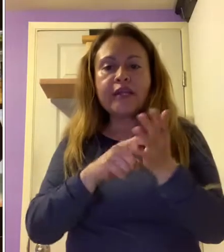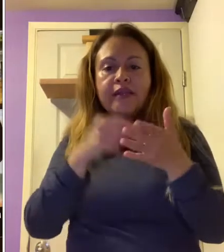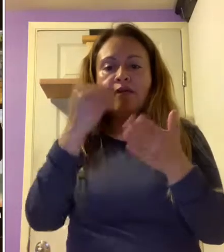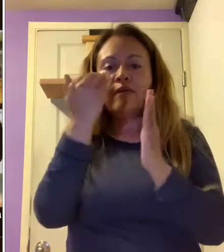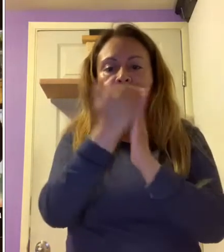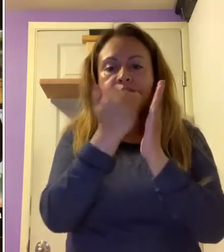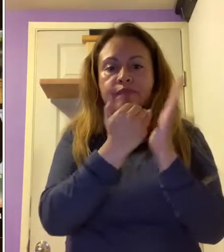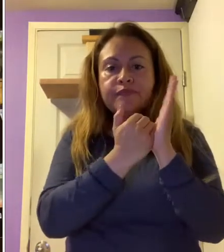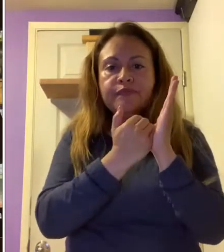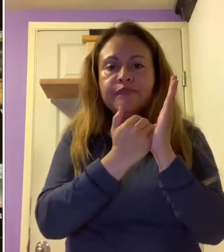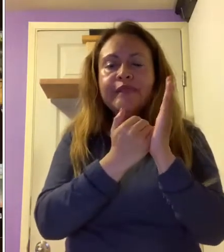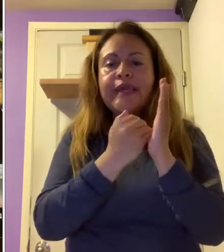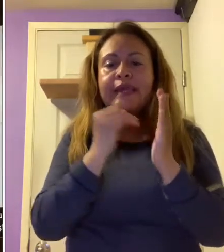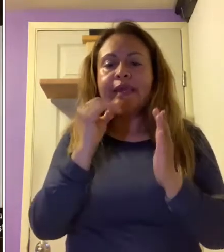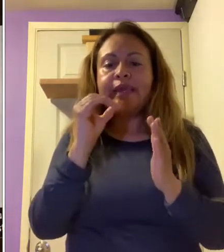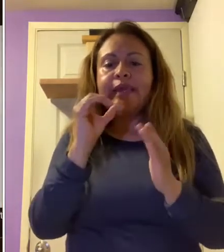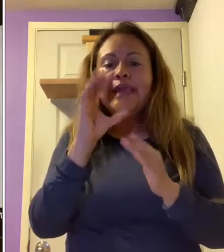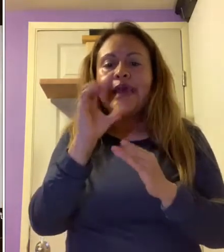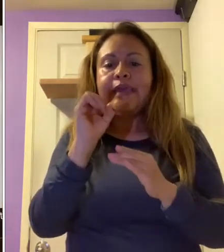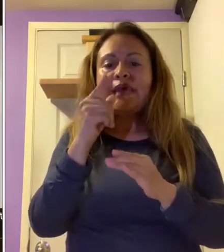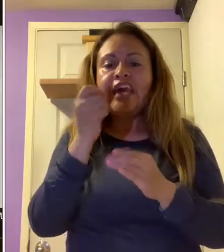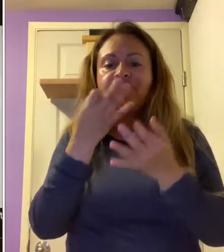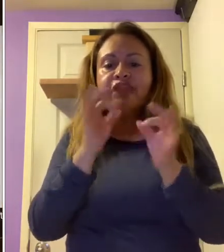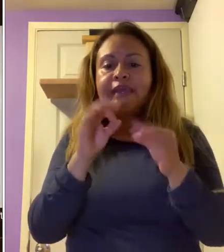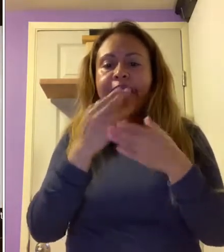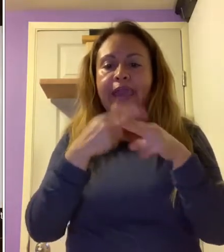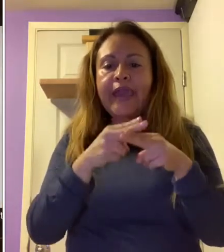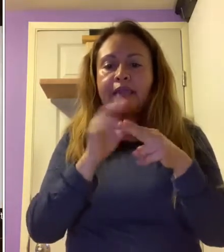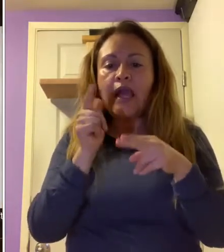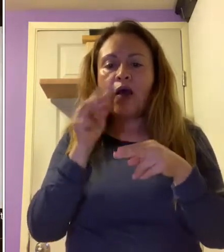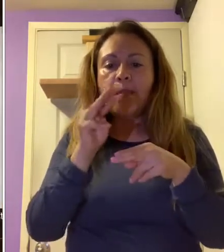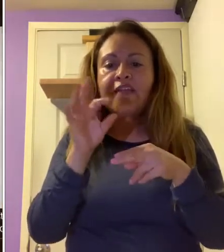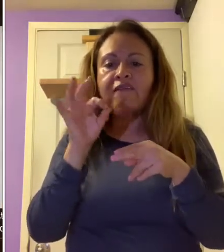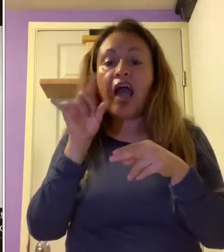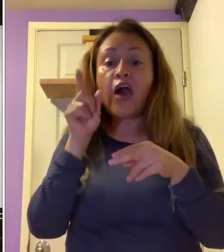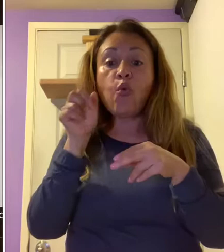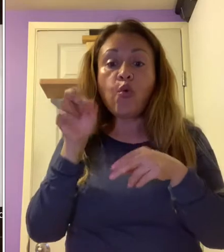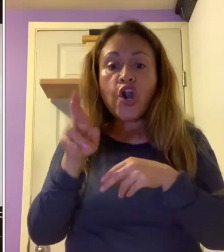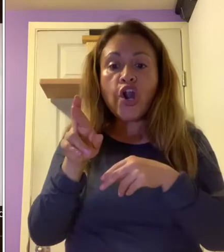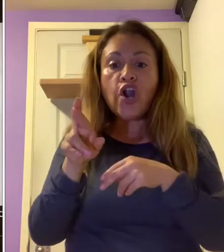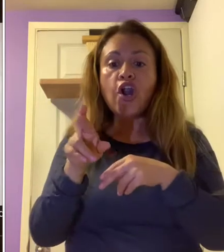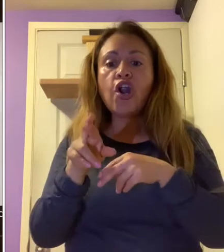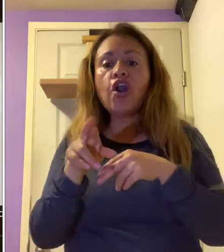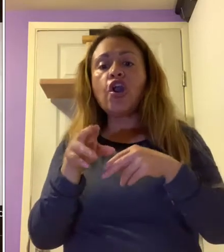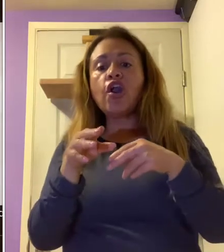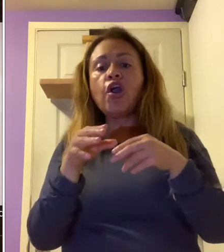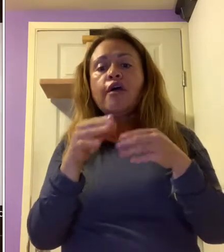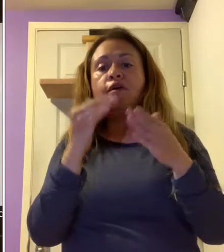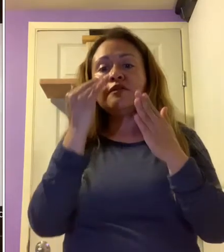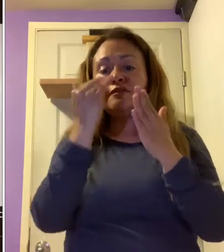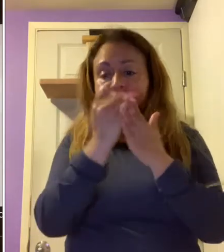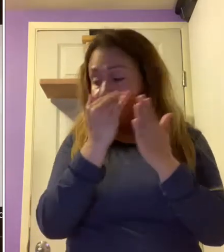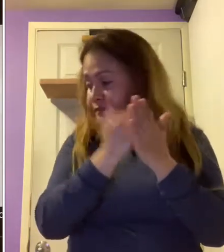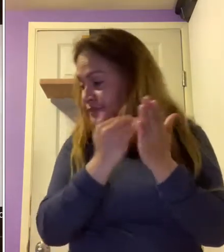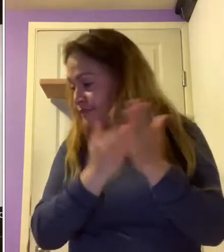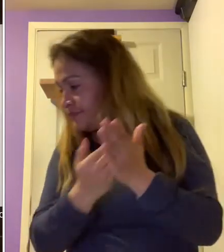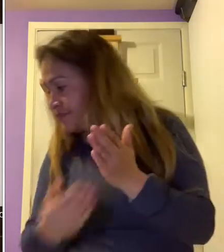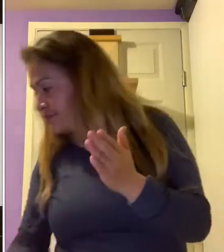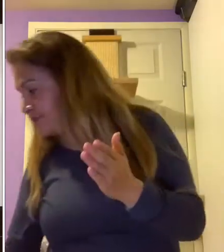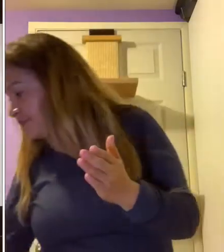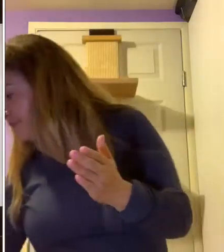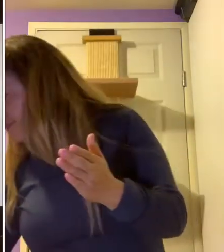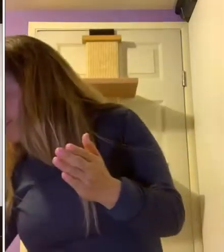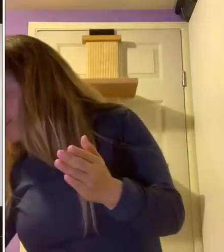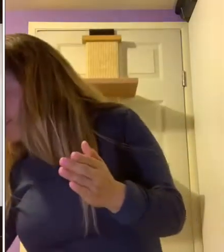ingredients. You guys, look at these ingredients. The crust is made with cage-free eggs, almond flour, coconut milk, extra virgin olive oil,